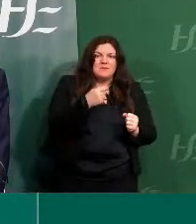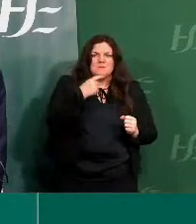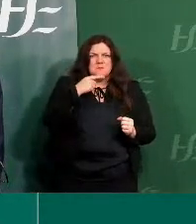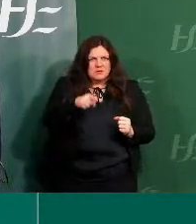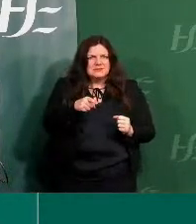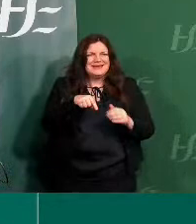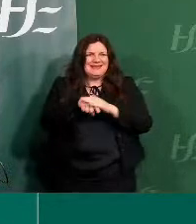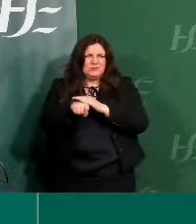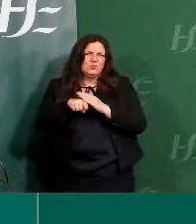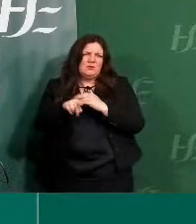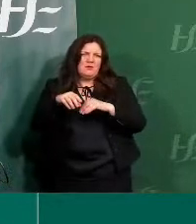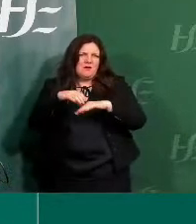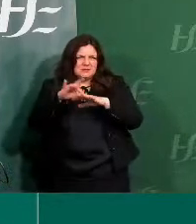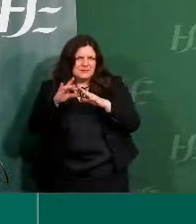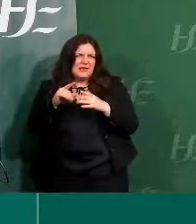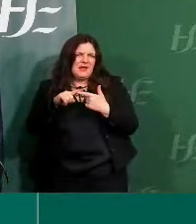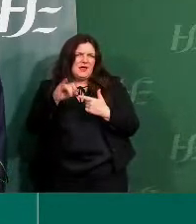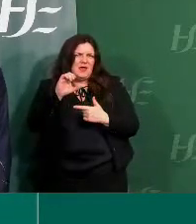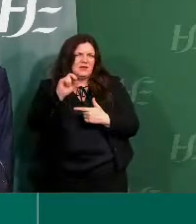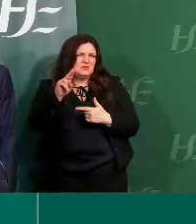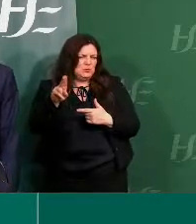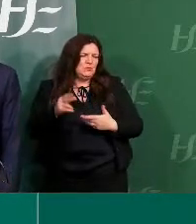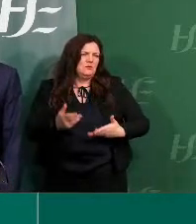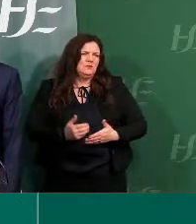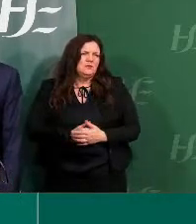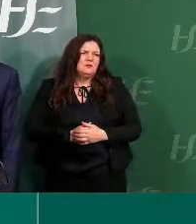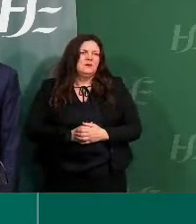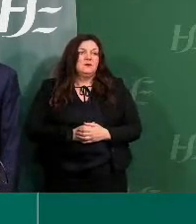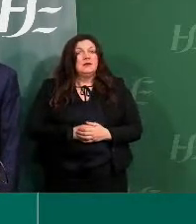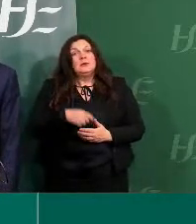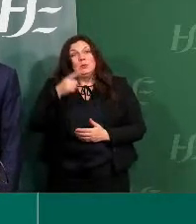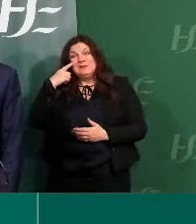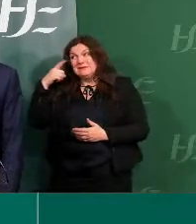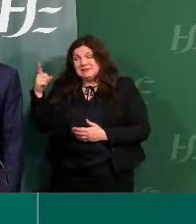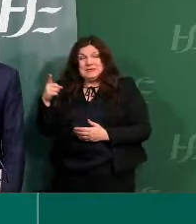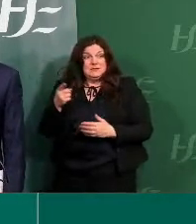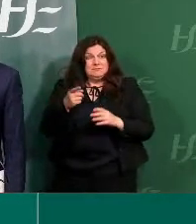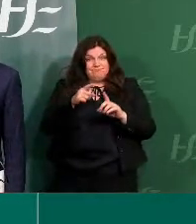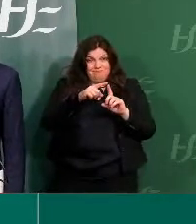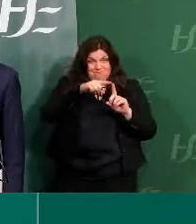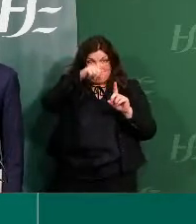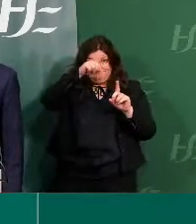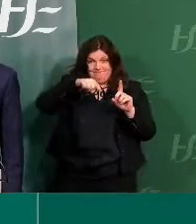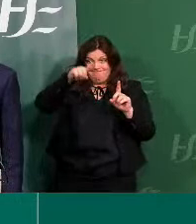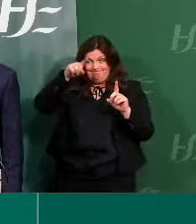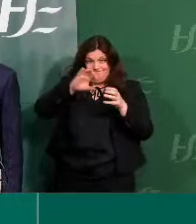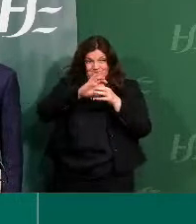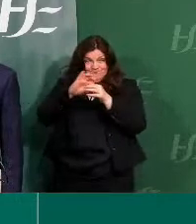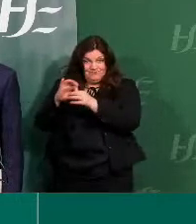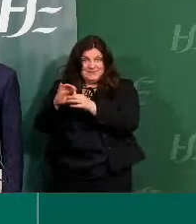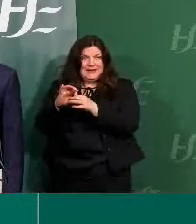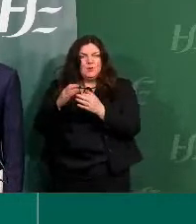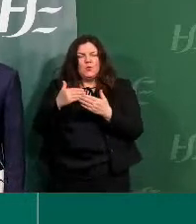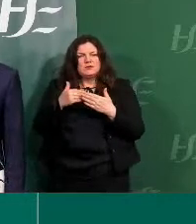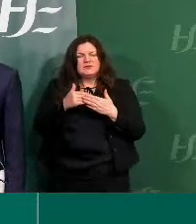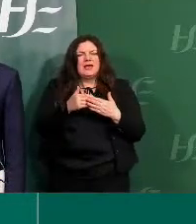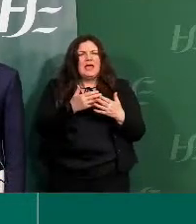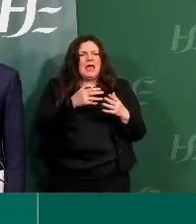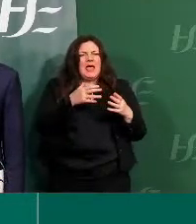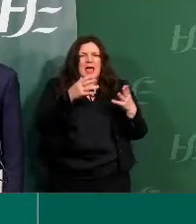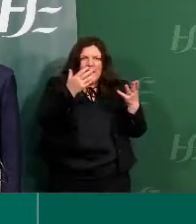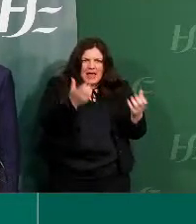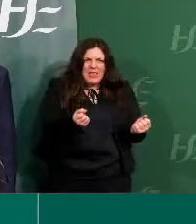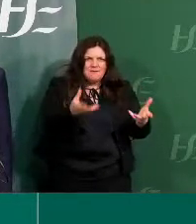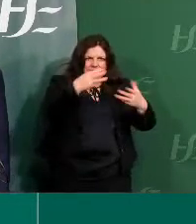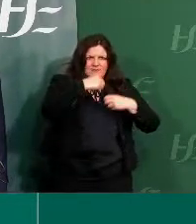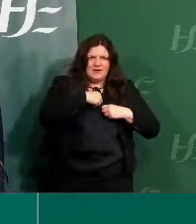What we have seen up until now is, and of course we hope will continue with the booster, is this link between cases and harm has been greatly weakened. And you see